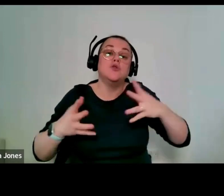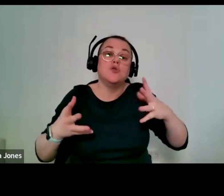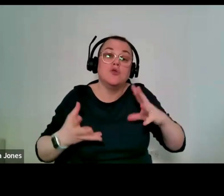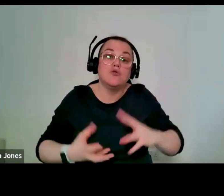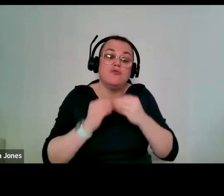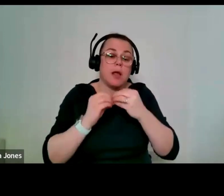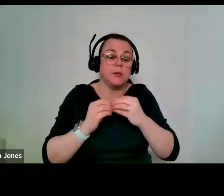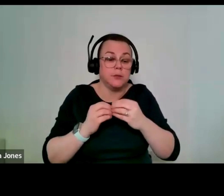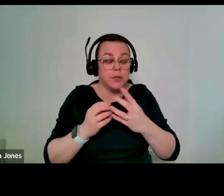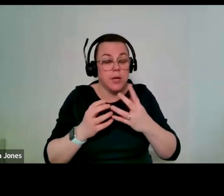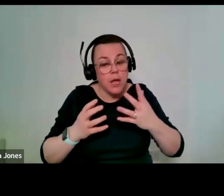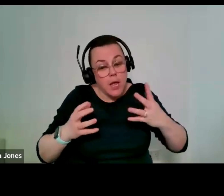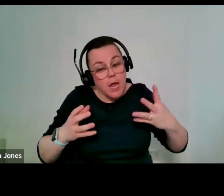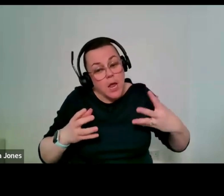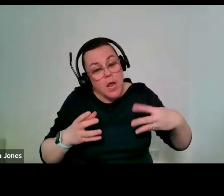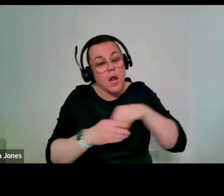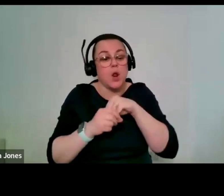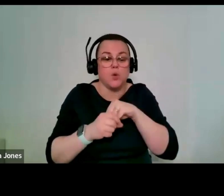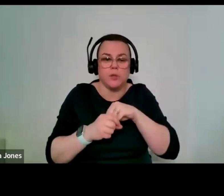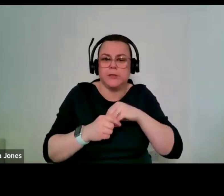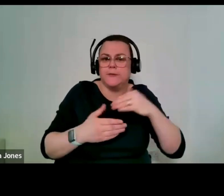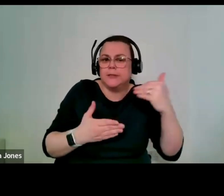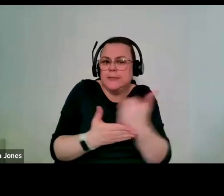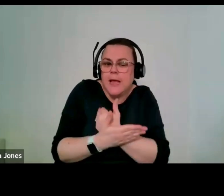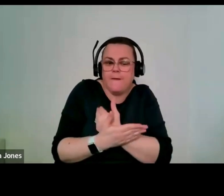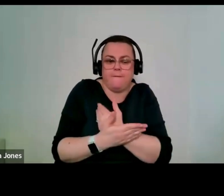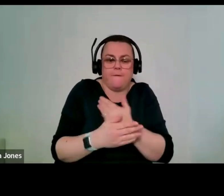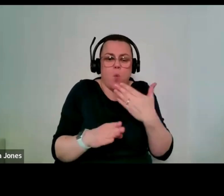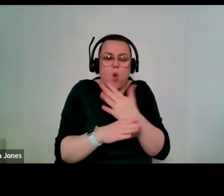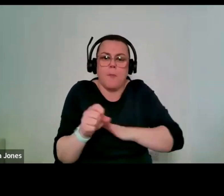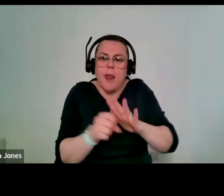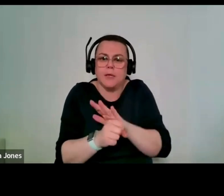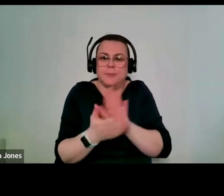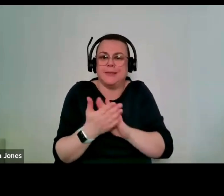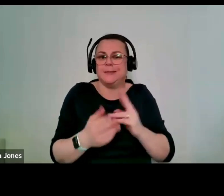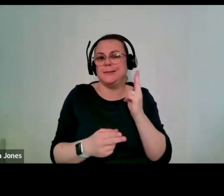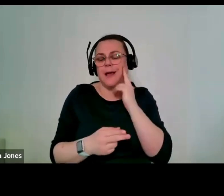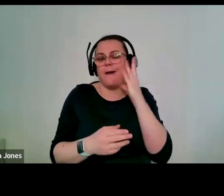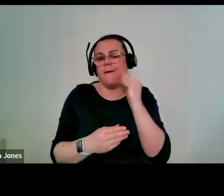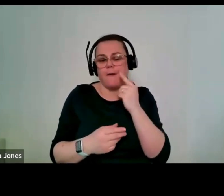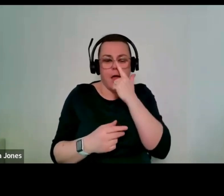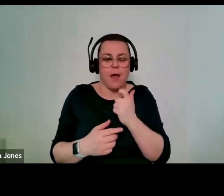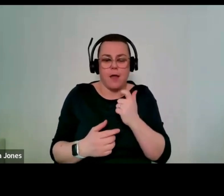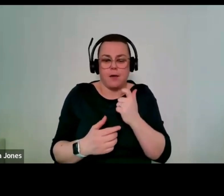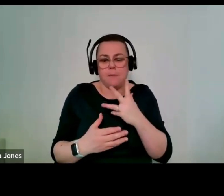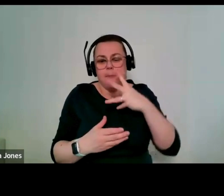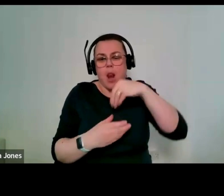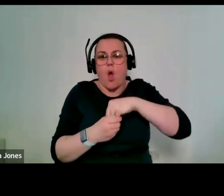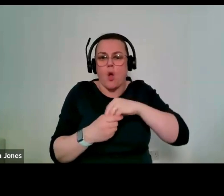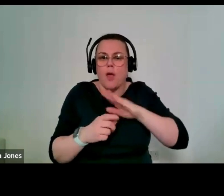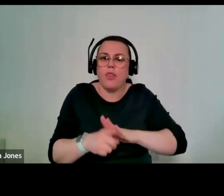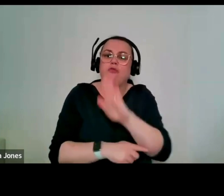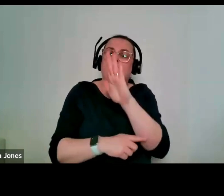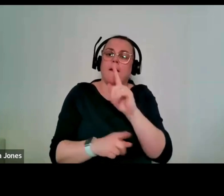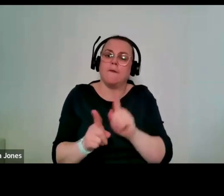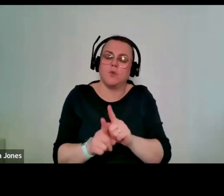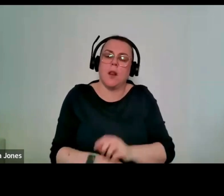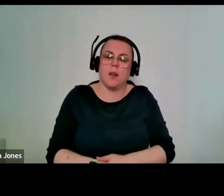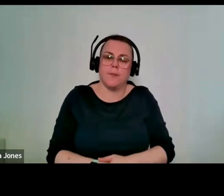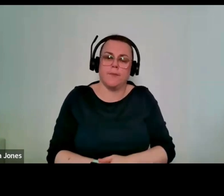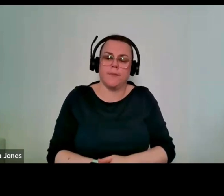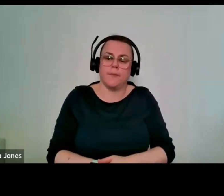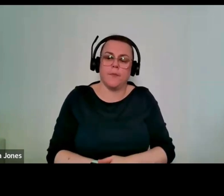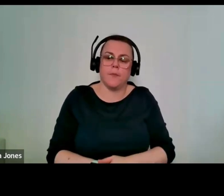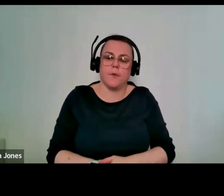inclusive, safe and inclusive workplace where deaf people can belong and thrive. So I just want you to